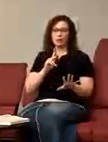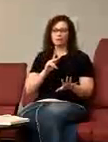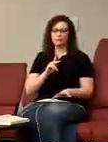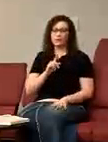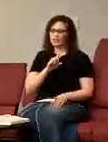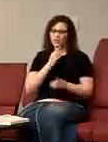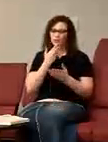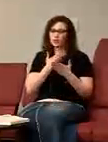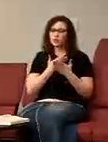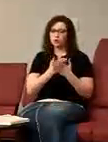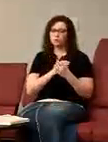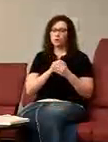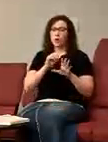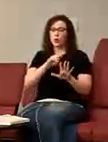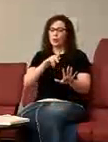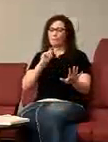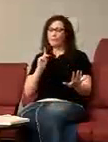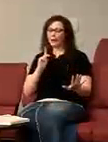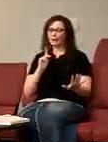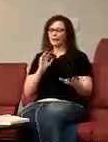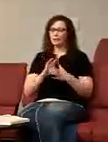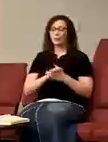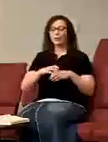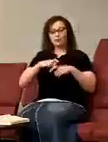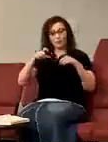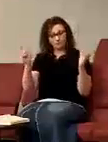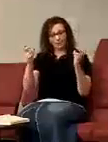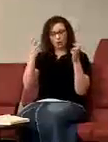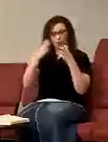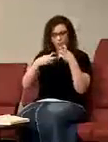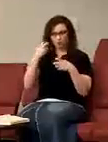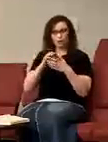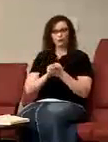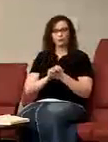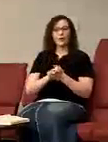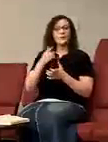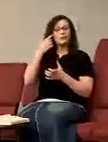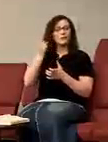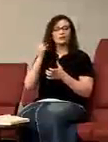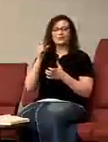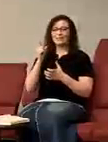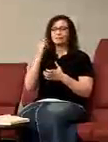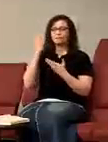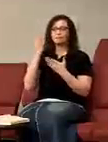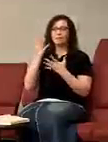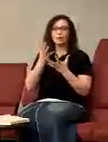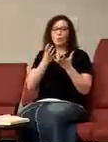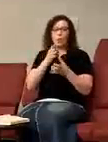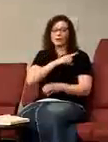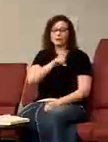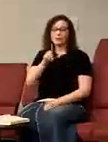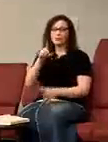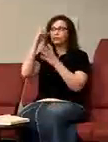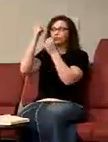That was a little one. We're going to back it up now. We're going to be a little bigger problem. Because he wants them to trust him.